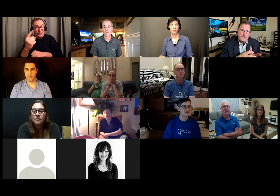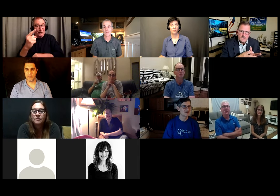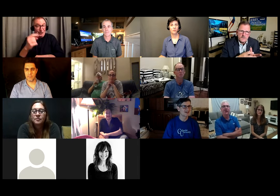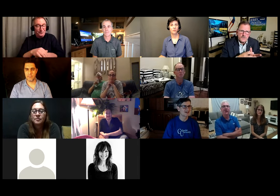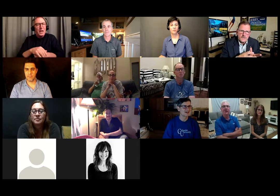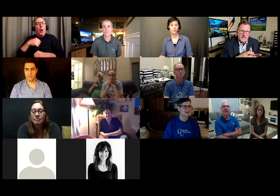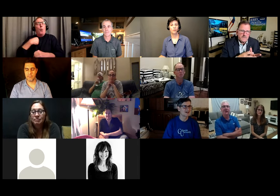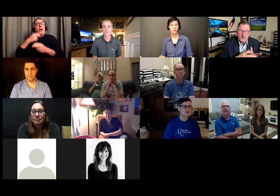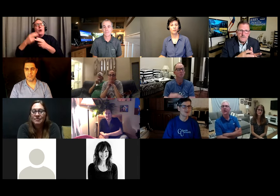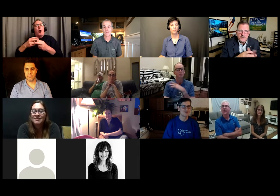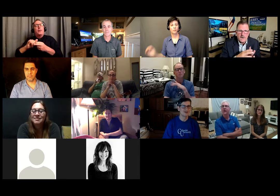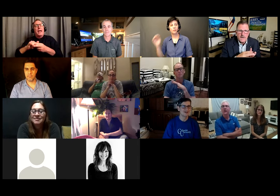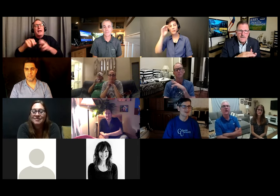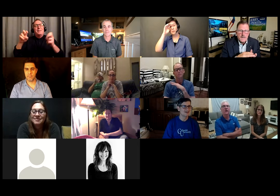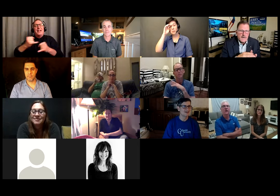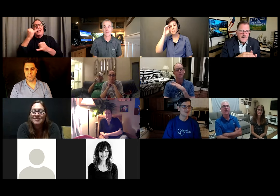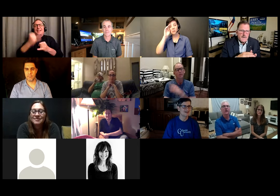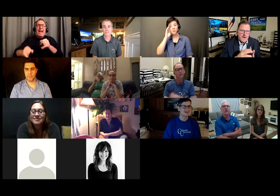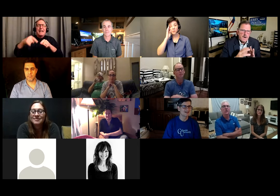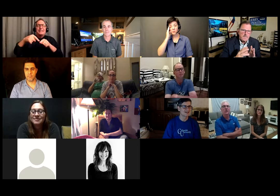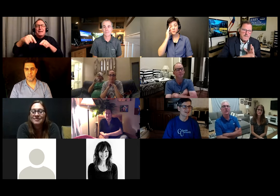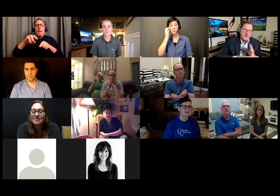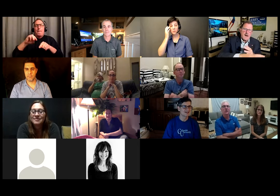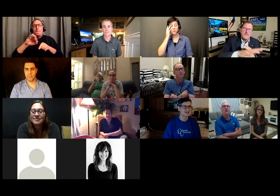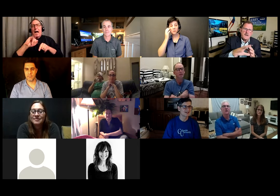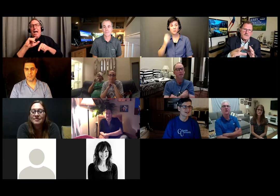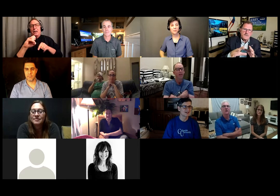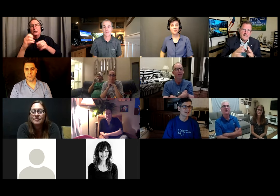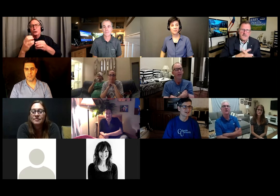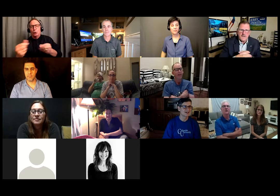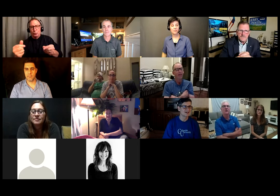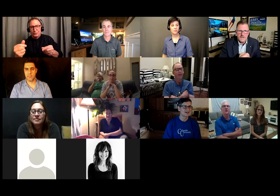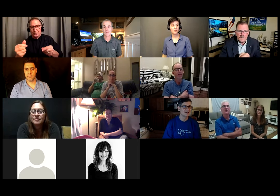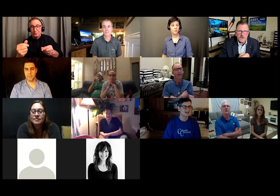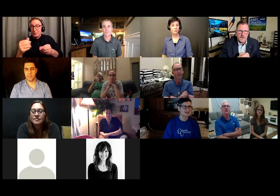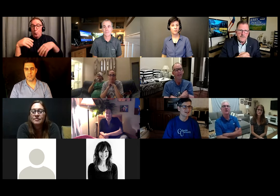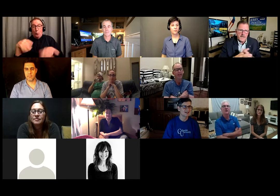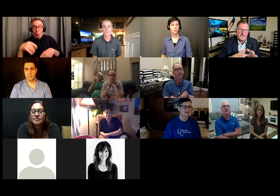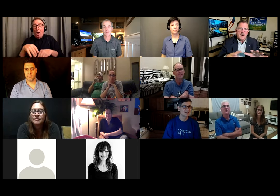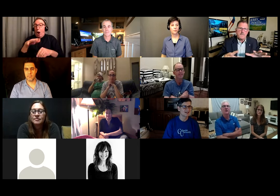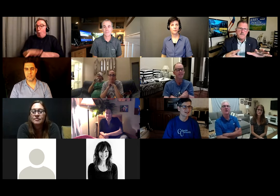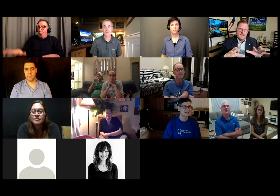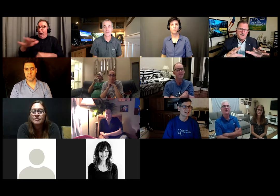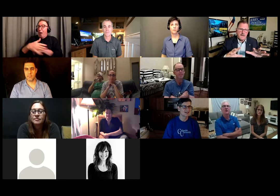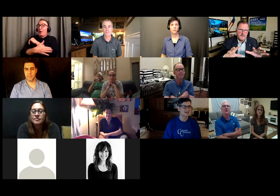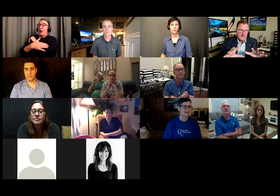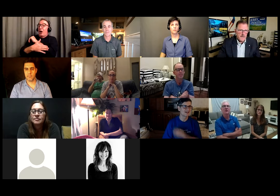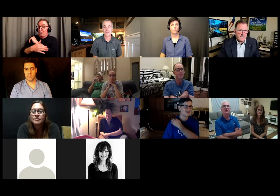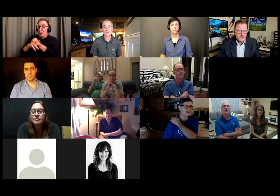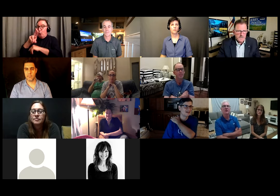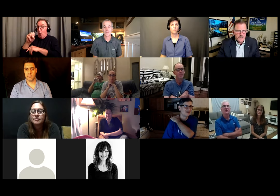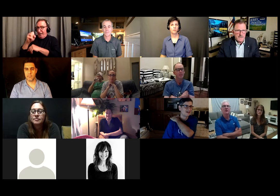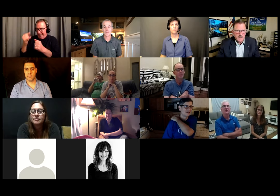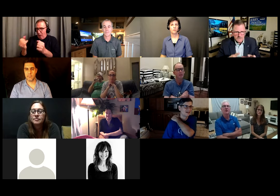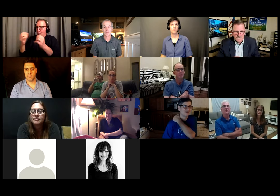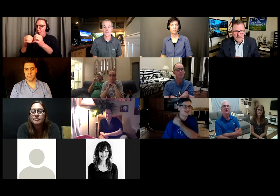mile solution. And it's revolutionary. And there are around the country, these SAVs are beginning to pop up and not in